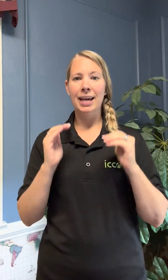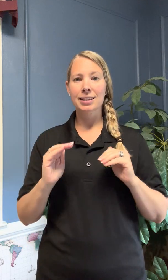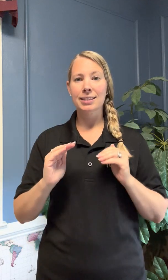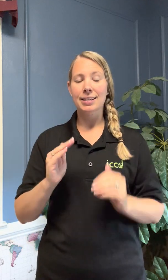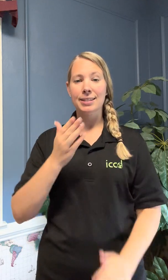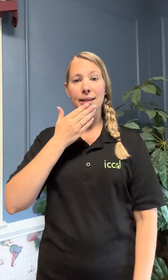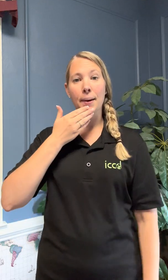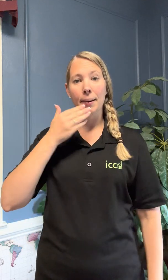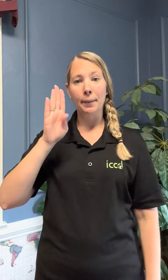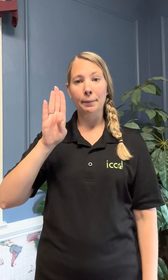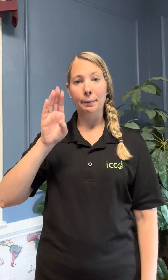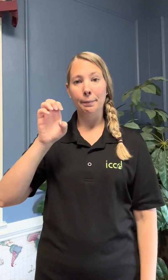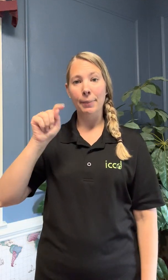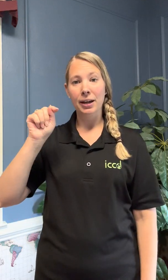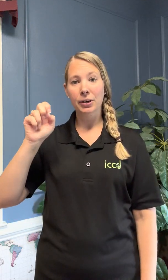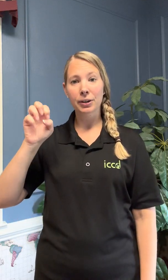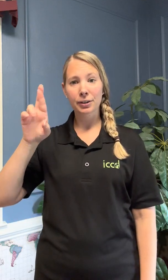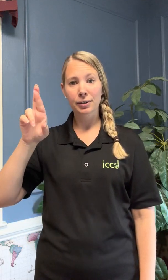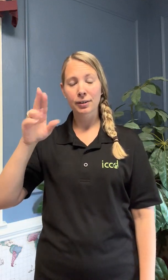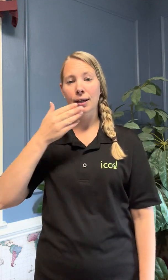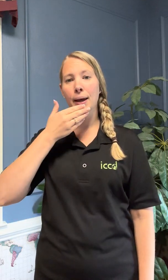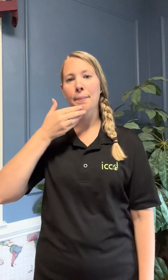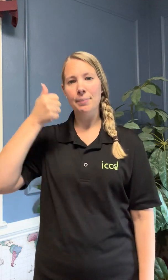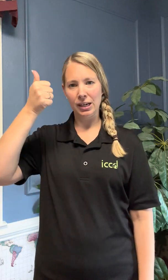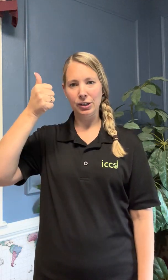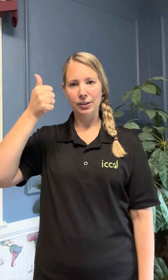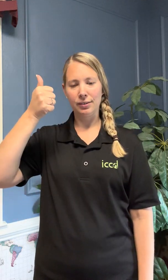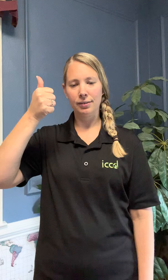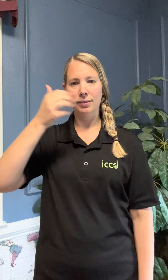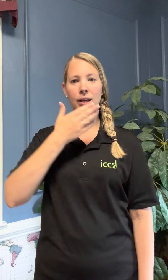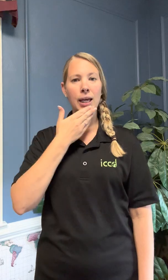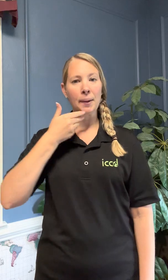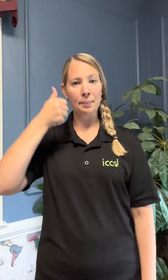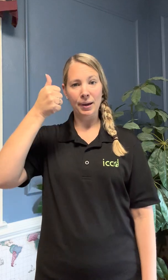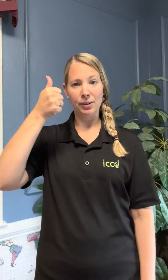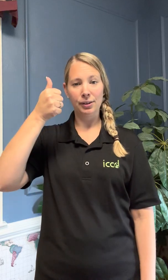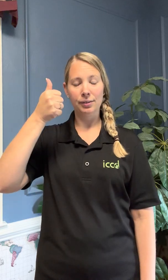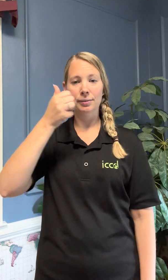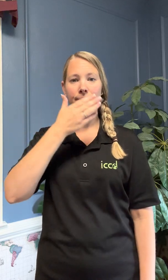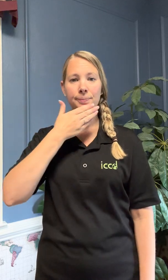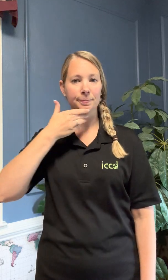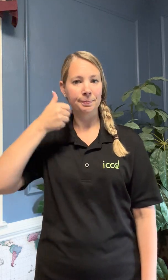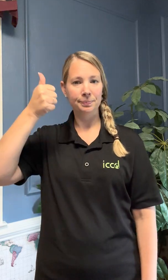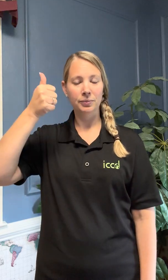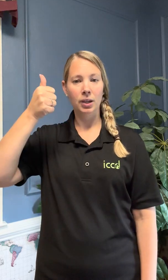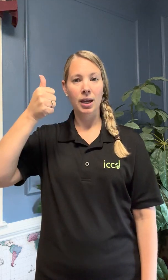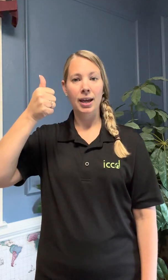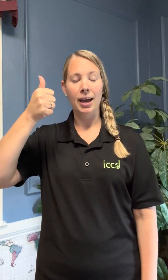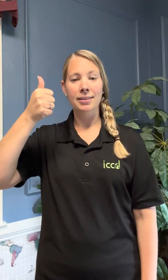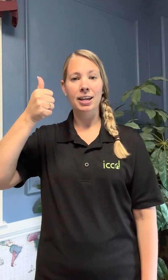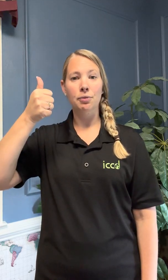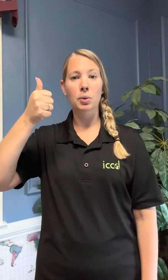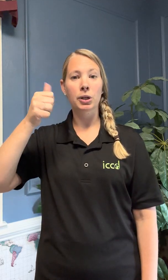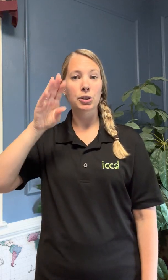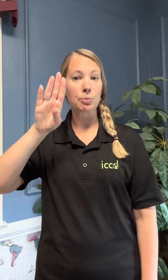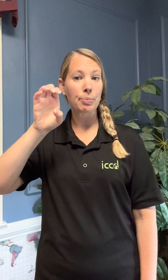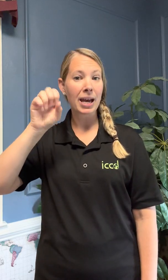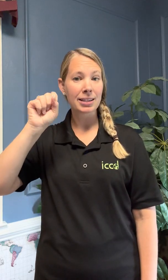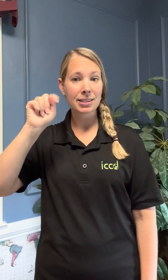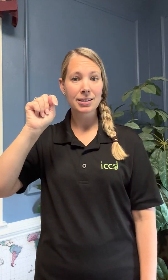Next is better, better, better. And then if we want to do best,